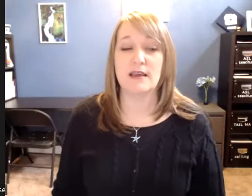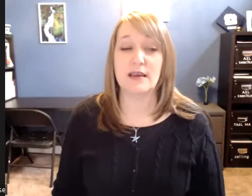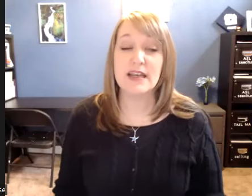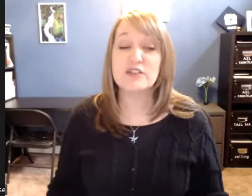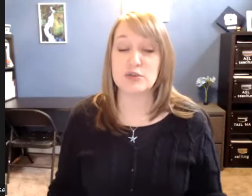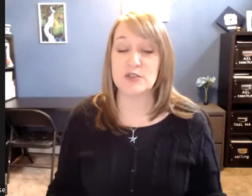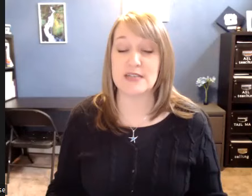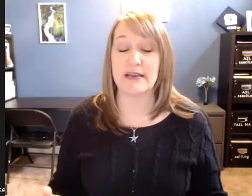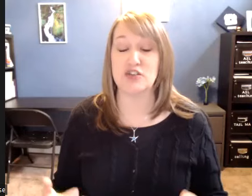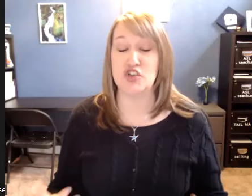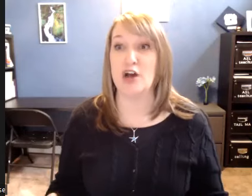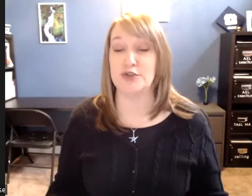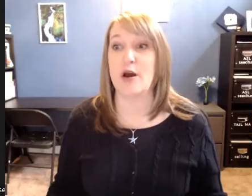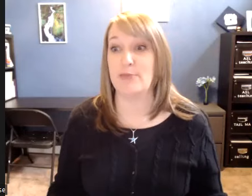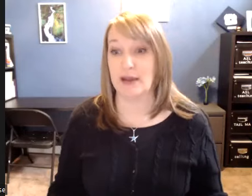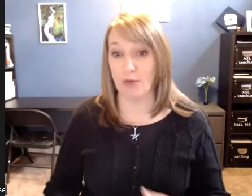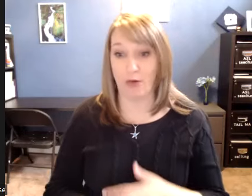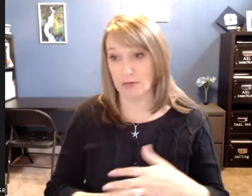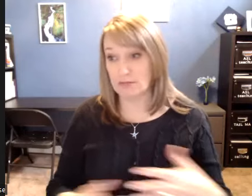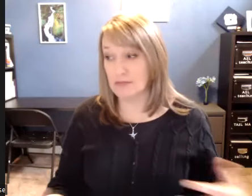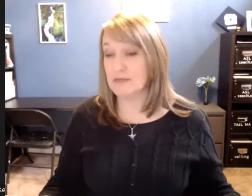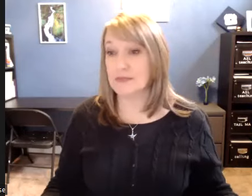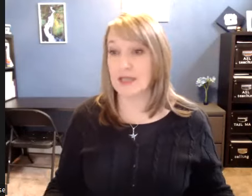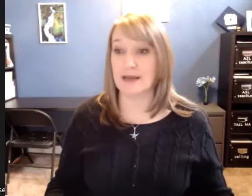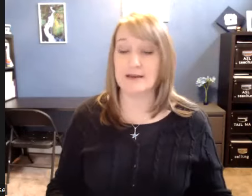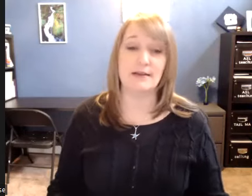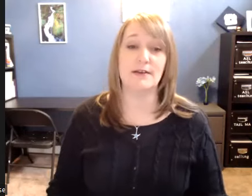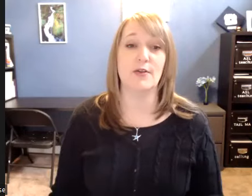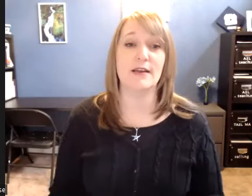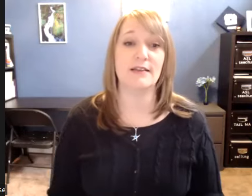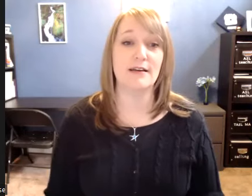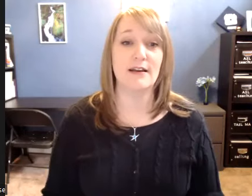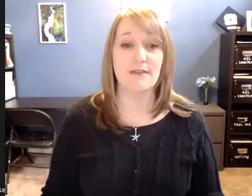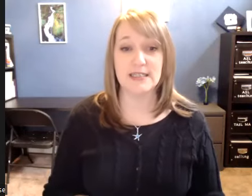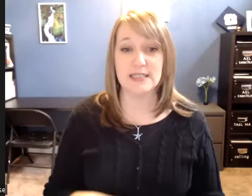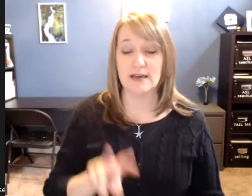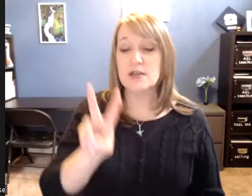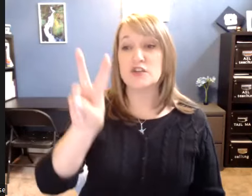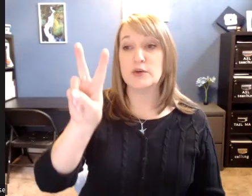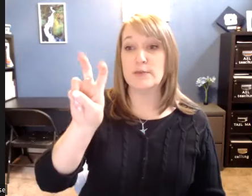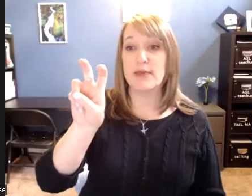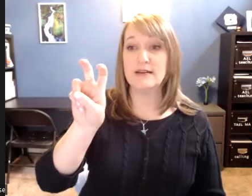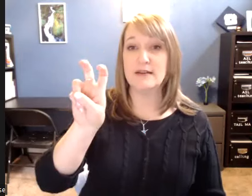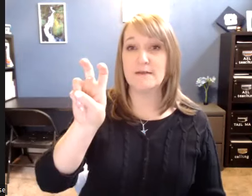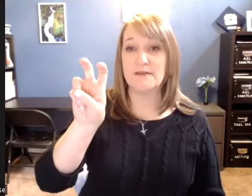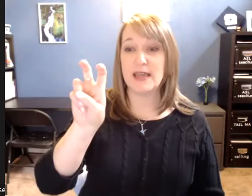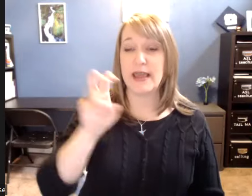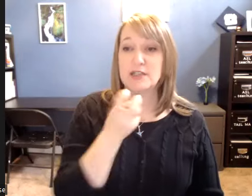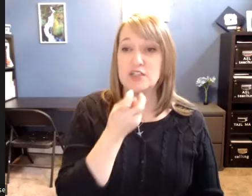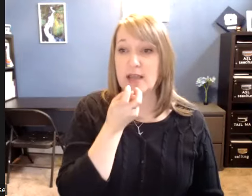in English, we do say like jaw dropping or like, I don't know, that kind of idea. So you want a bent V hand shape